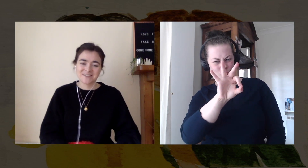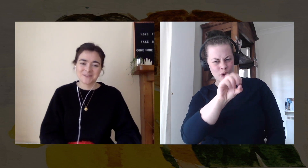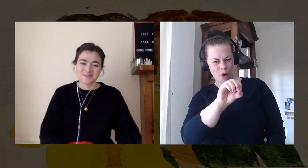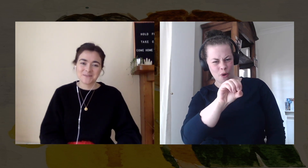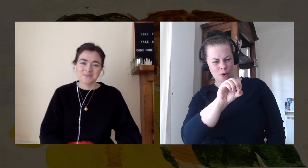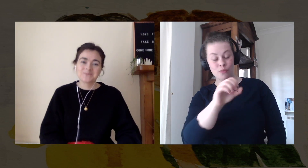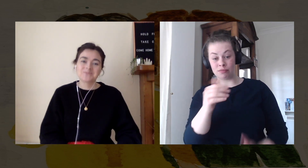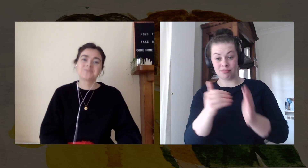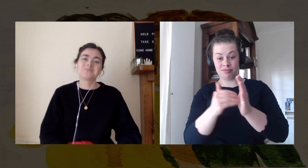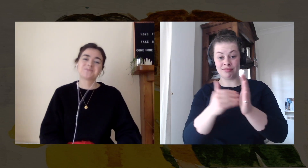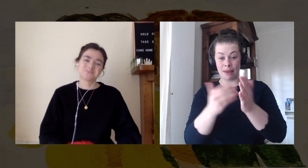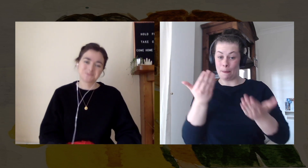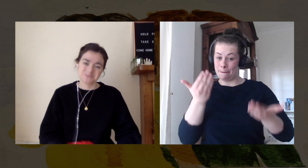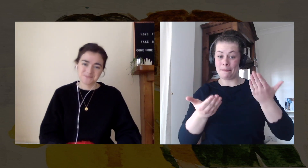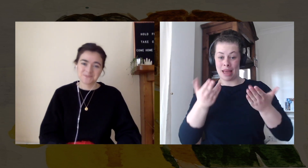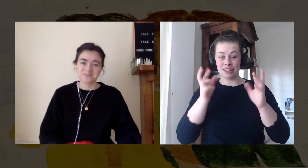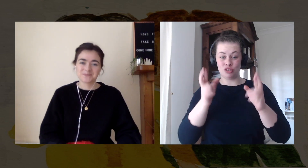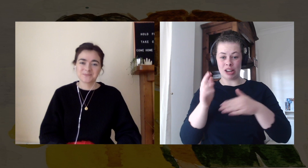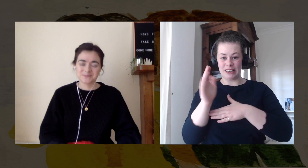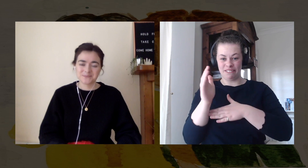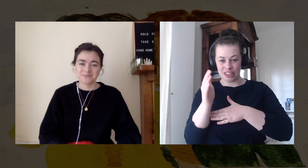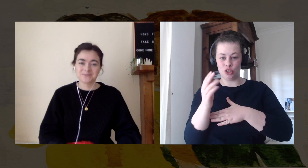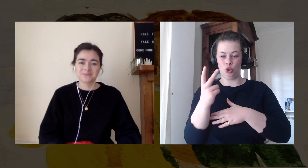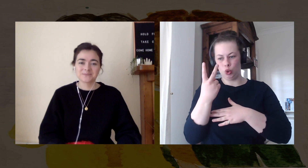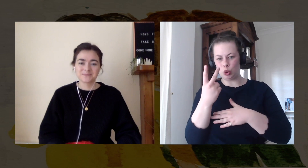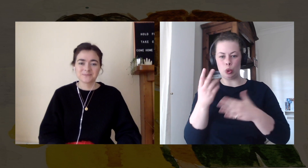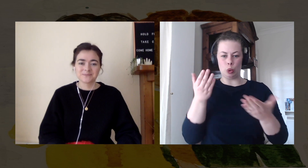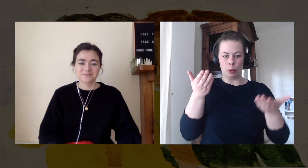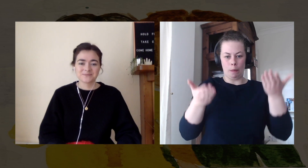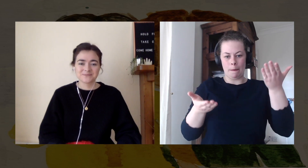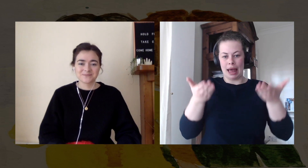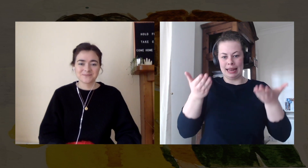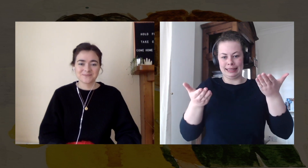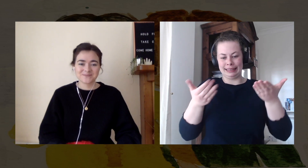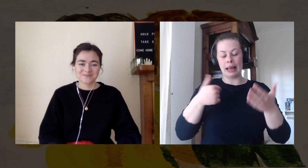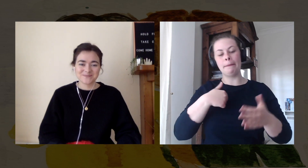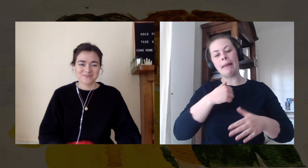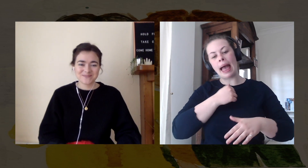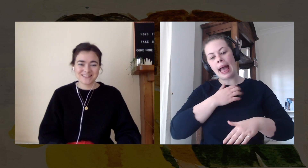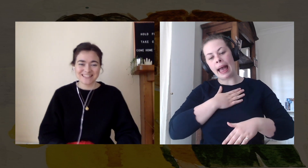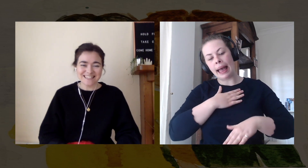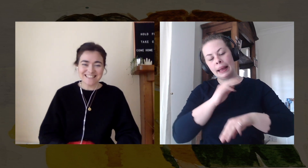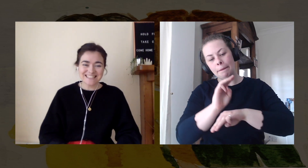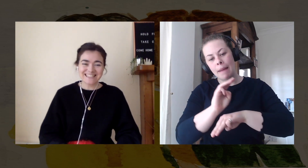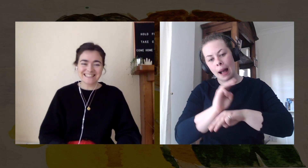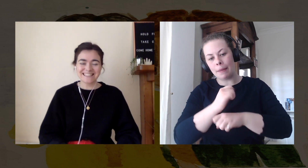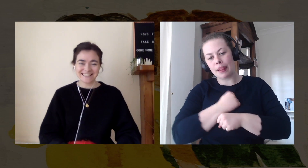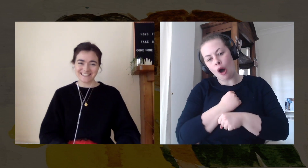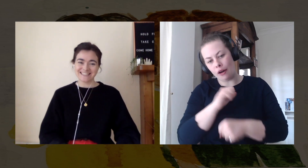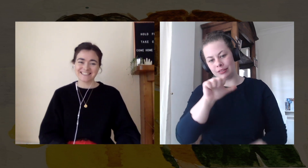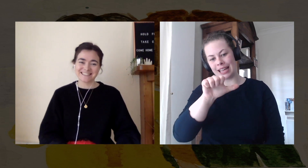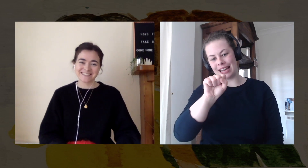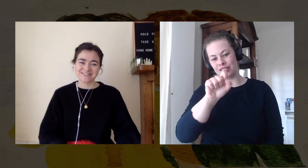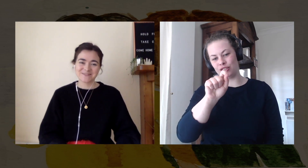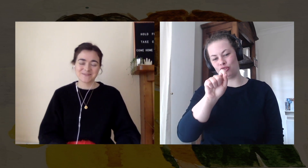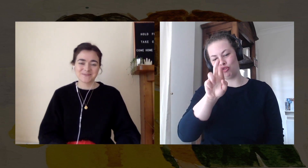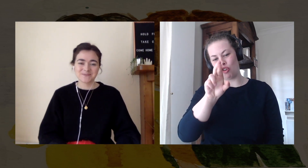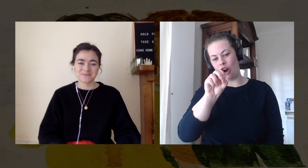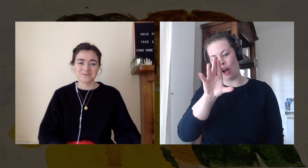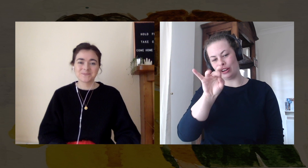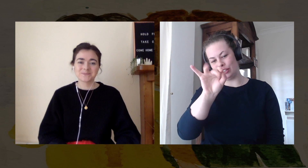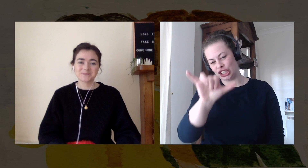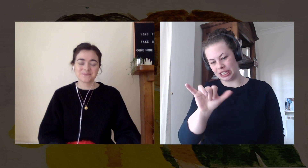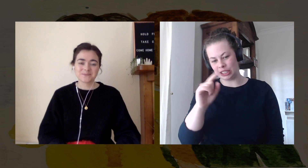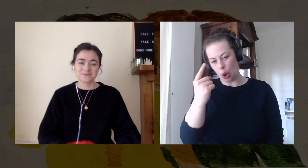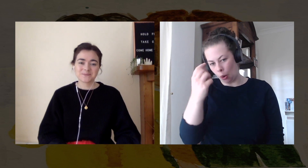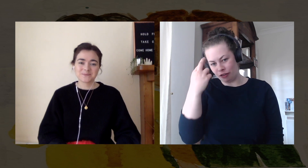know this. But no, honestly, I always end up like in a shower or in a bath, just being like, let it out, let